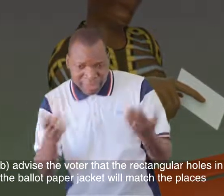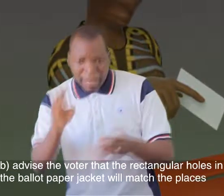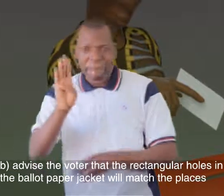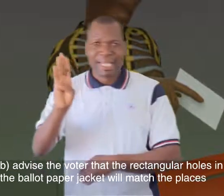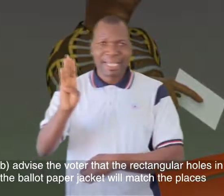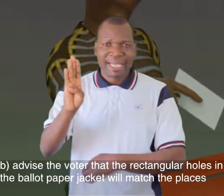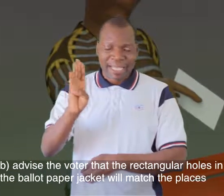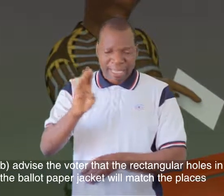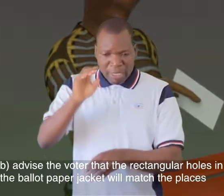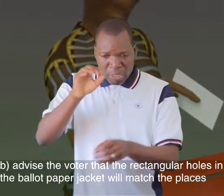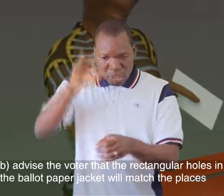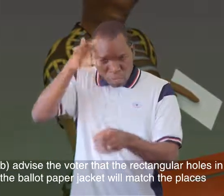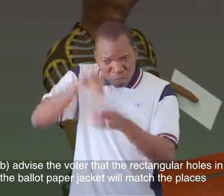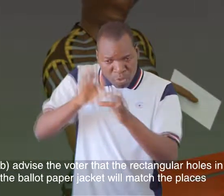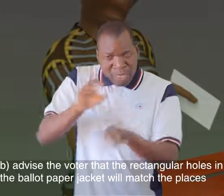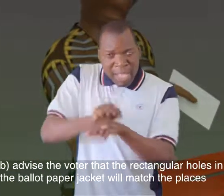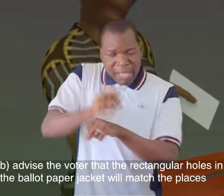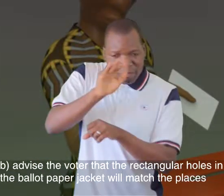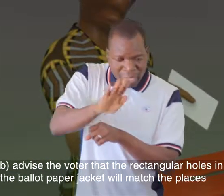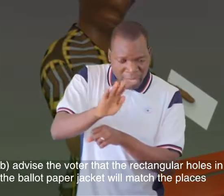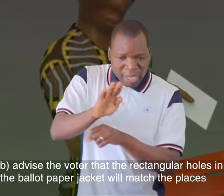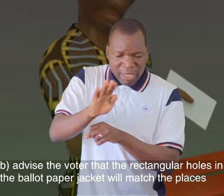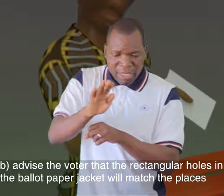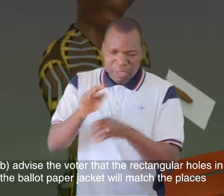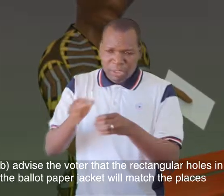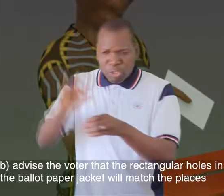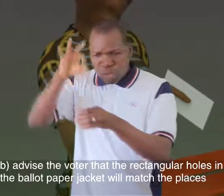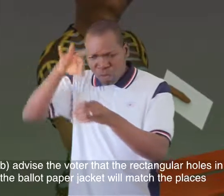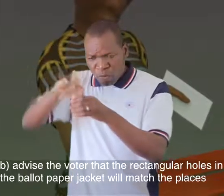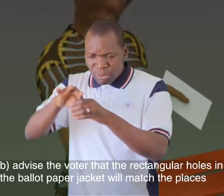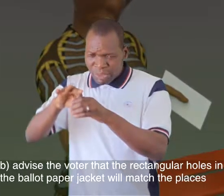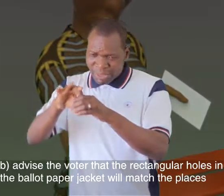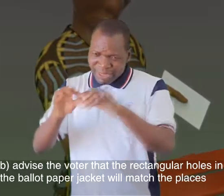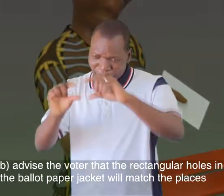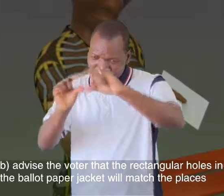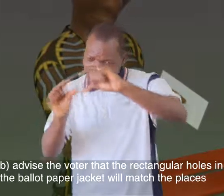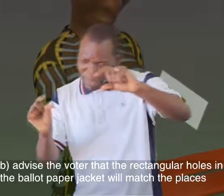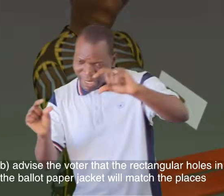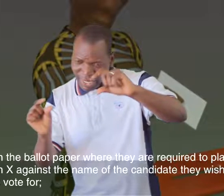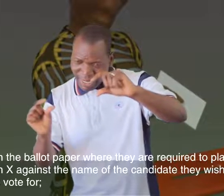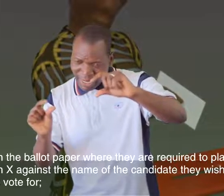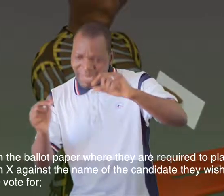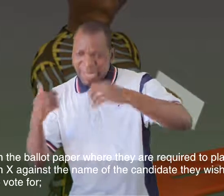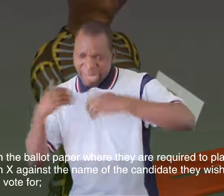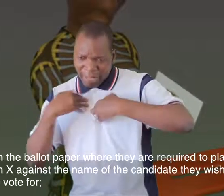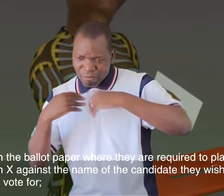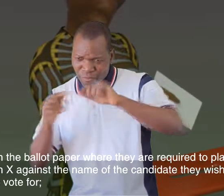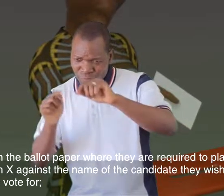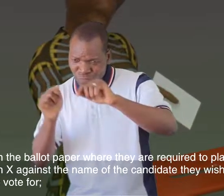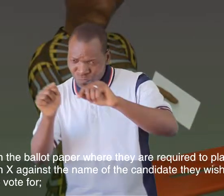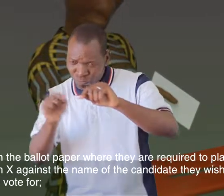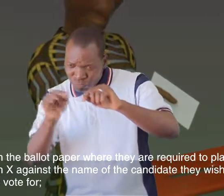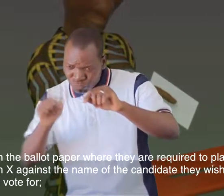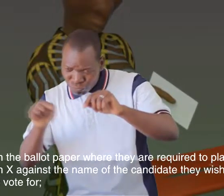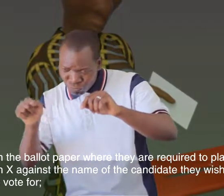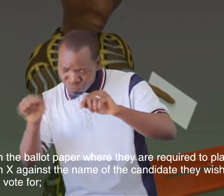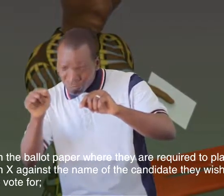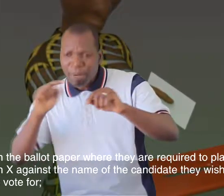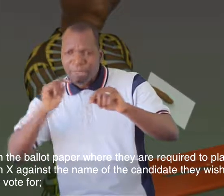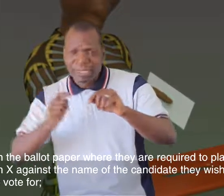B. Advise the voter that the rectangular holes in the ballot paper jacket will match the places on the ballot paper where they are required to place